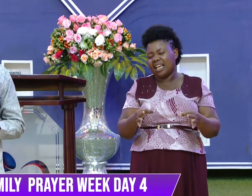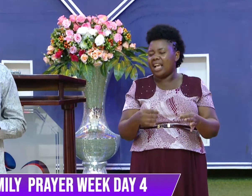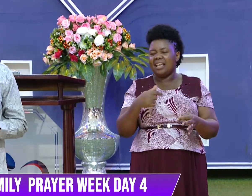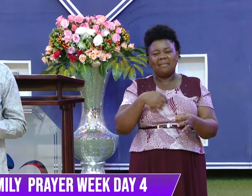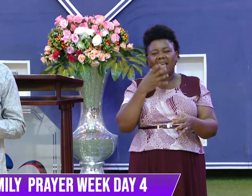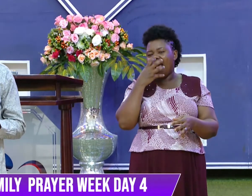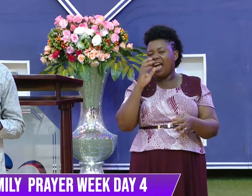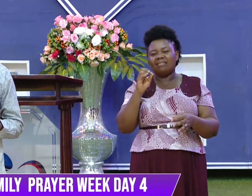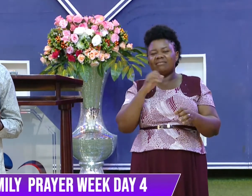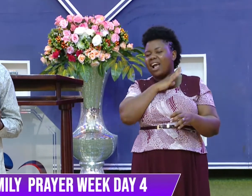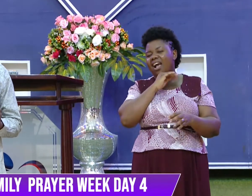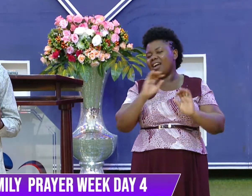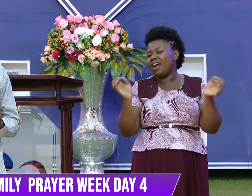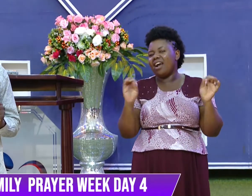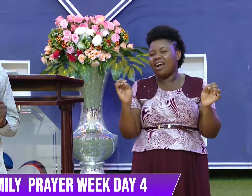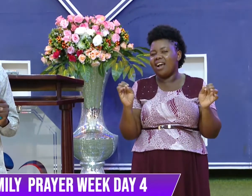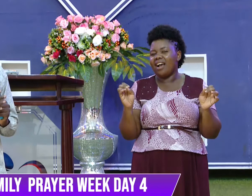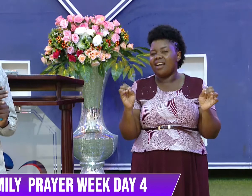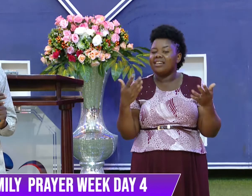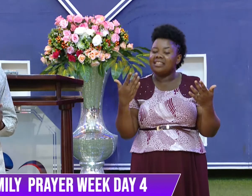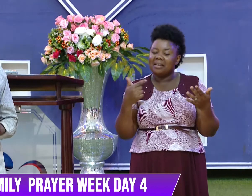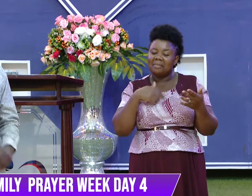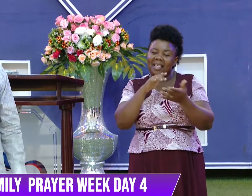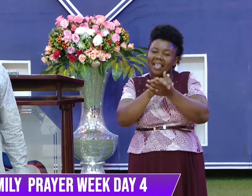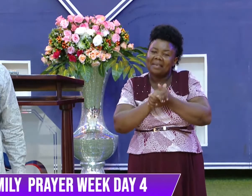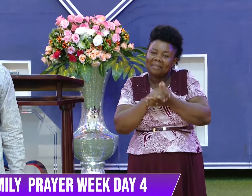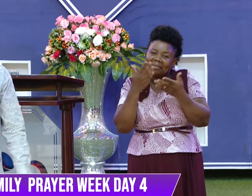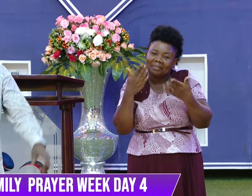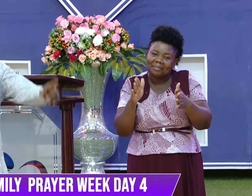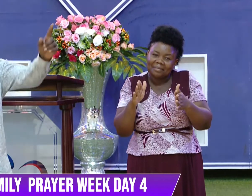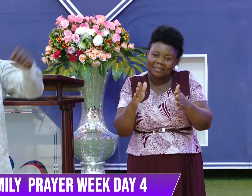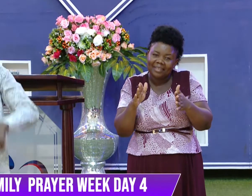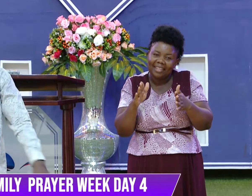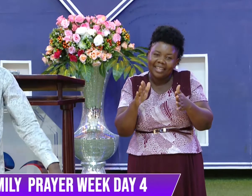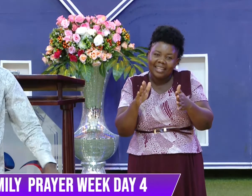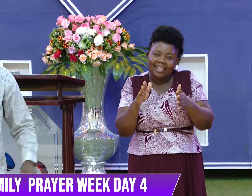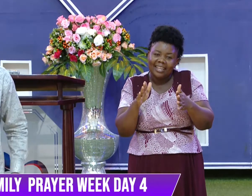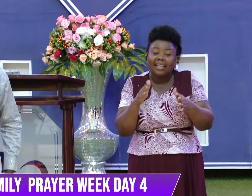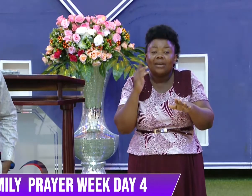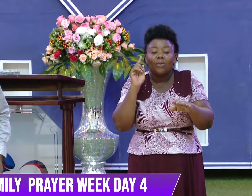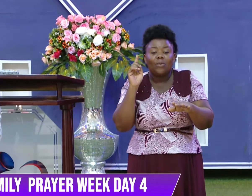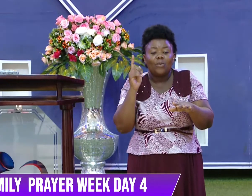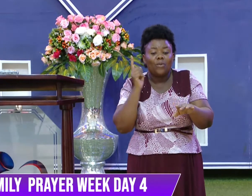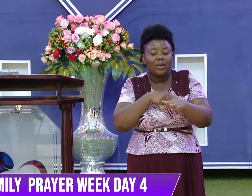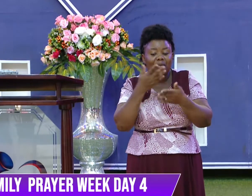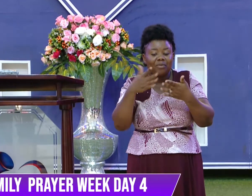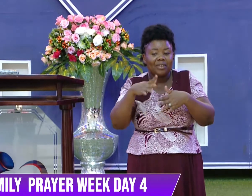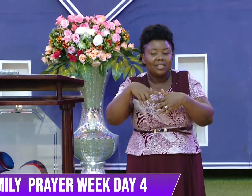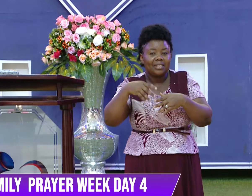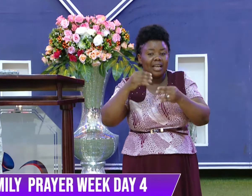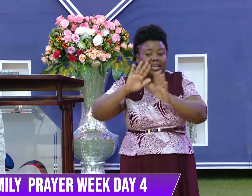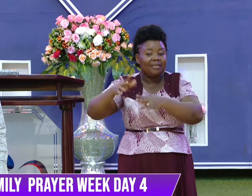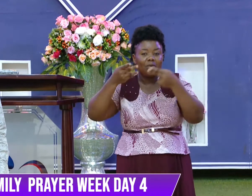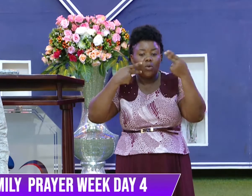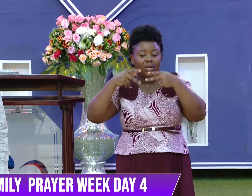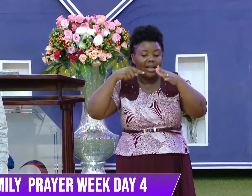though she does what or what, I don't quarrel. It brings the madam. The day we came from the hotel